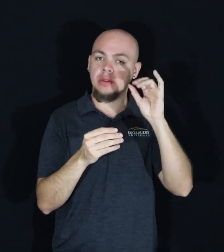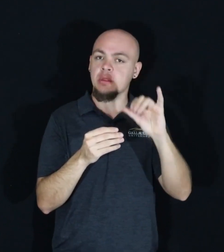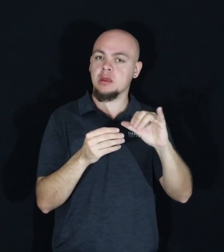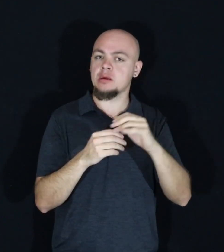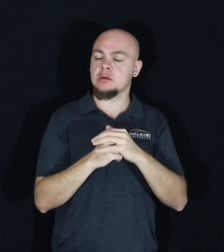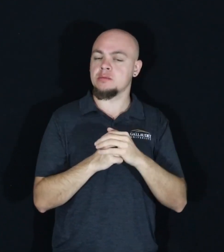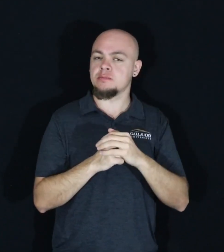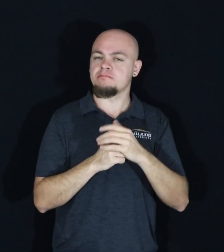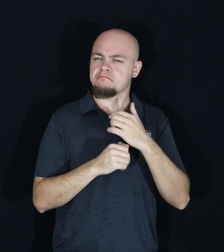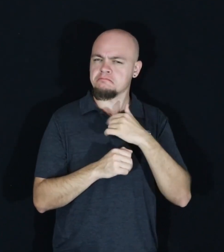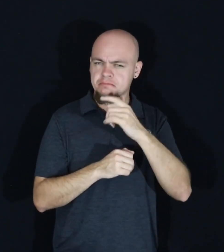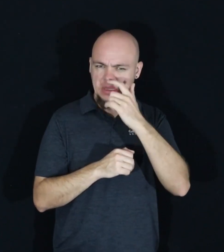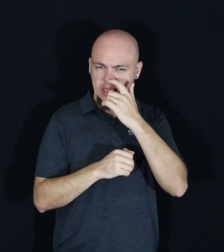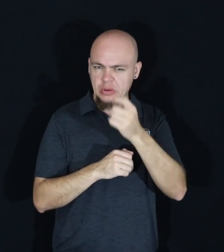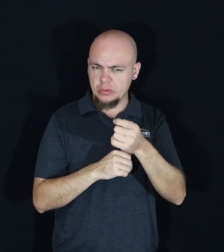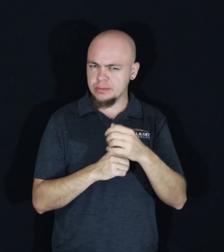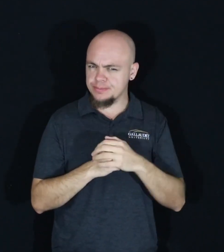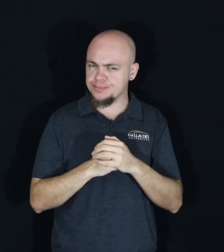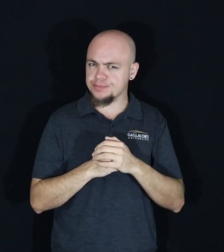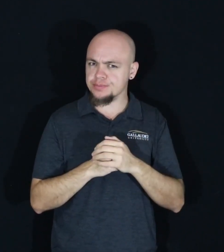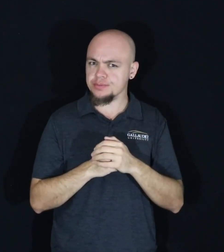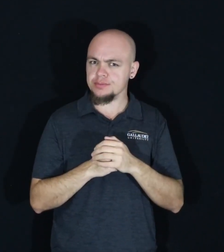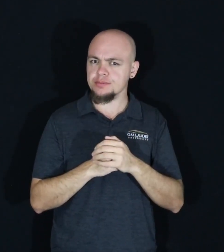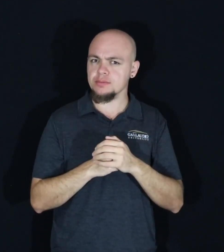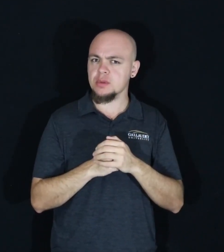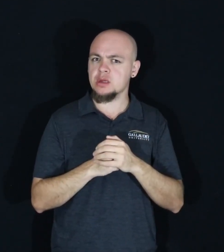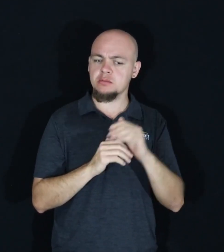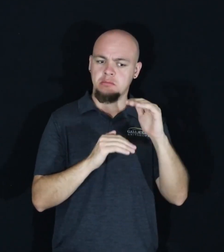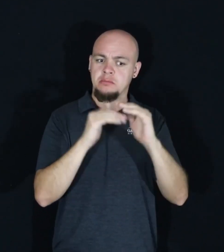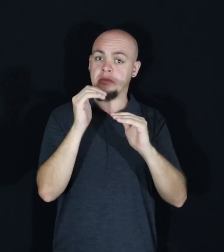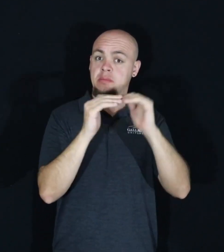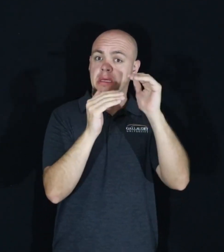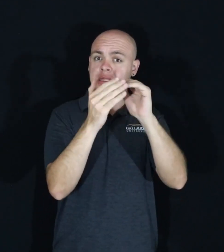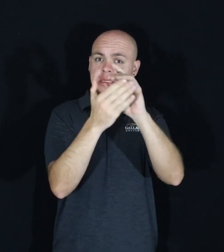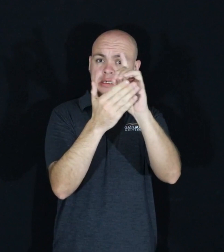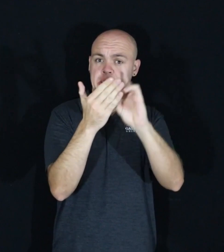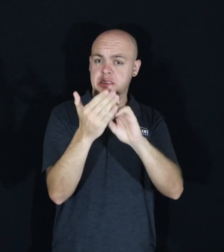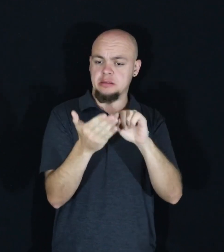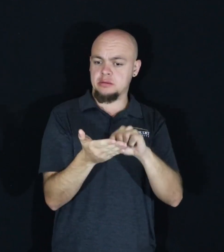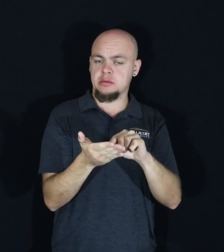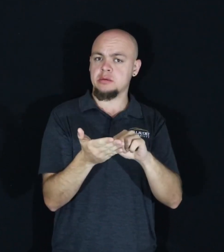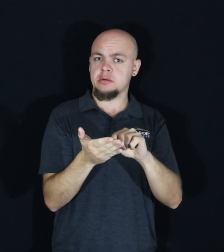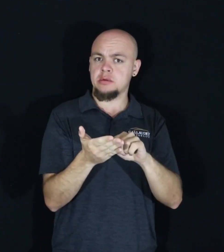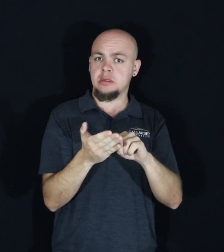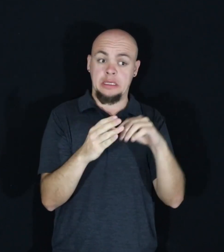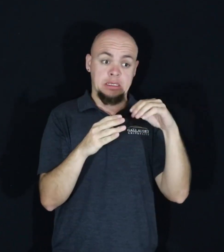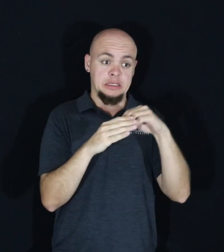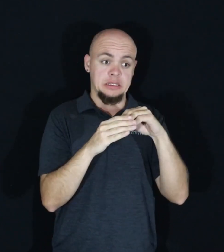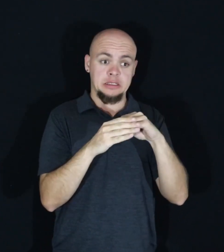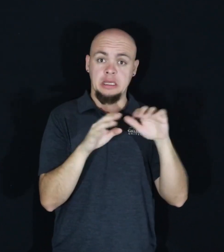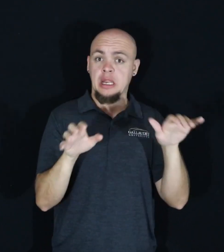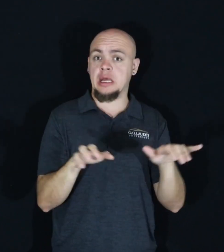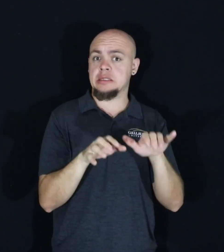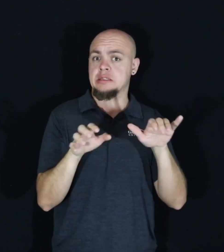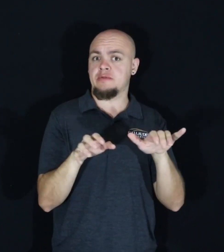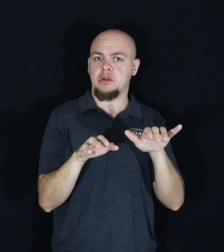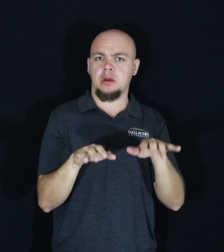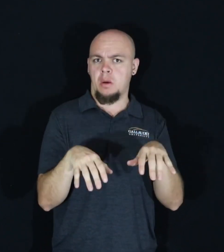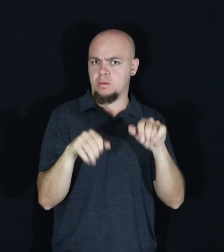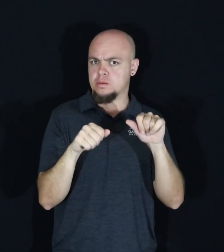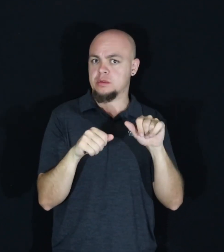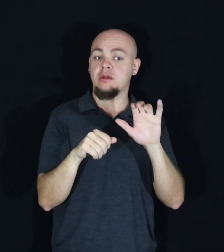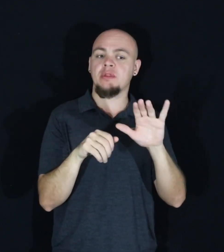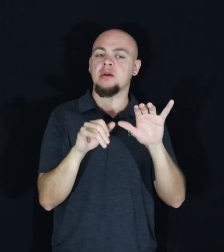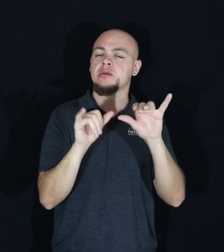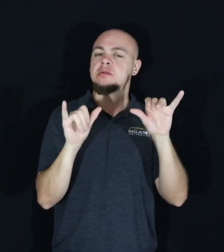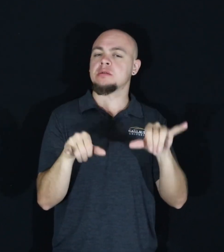intrigued me even more, because architecture is the host of all of our indoor activities. And within its